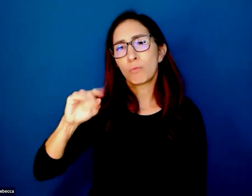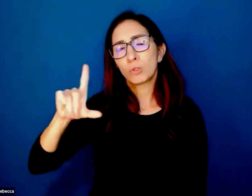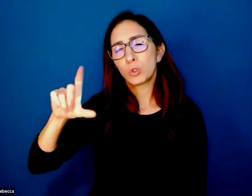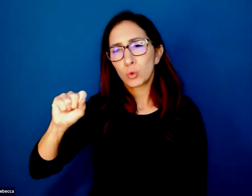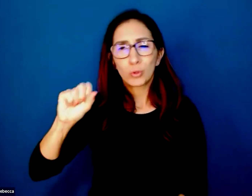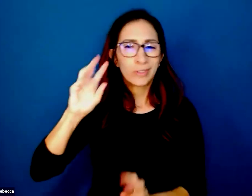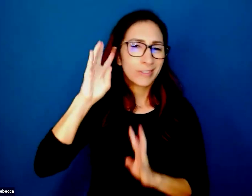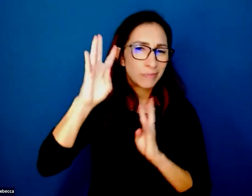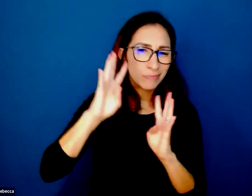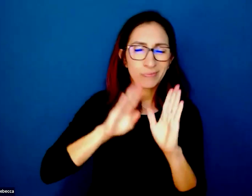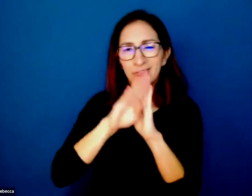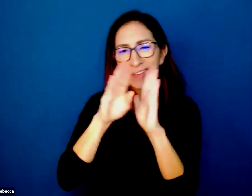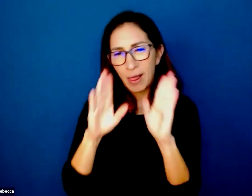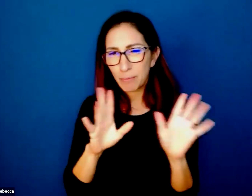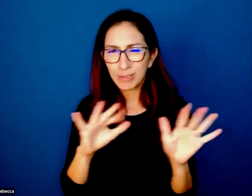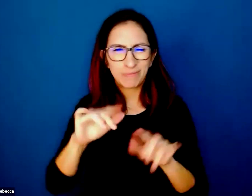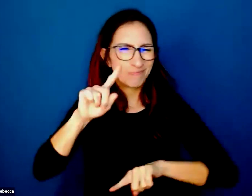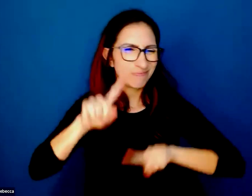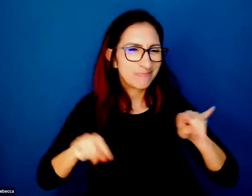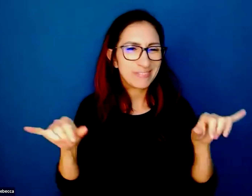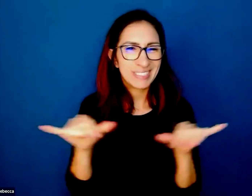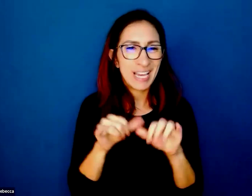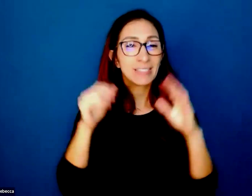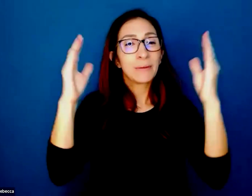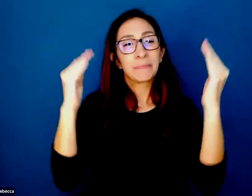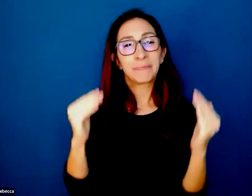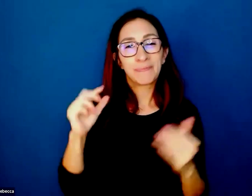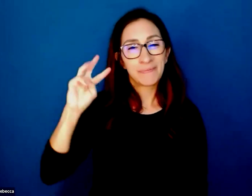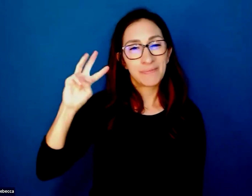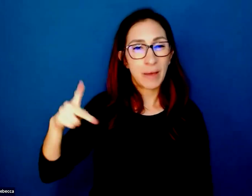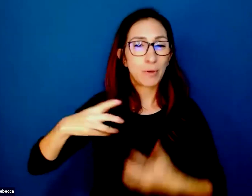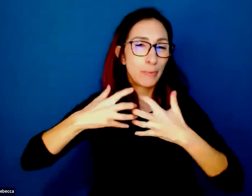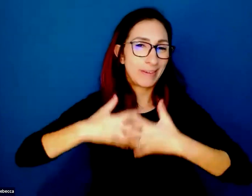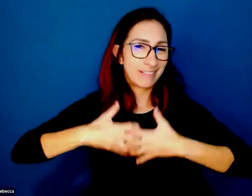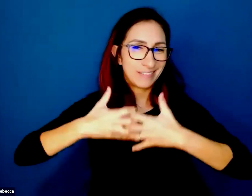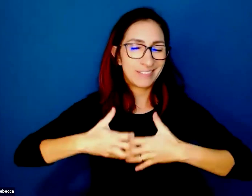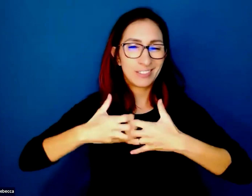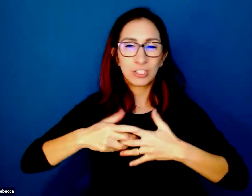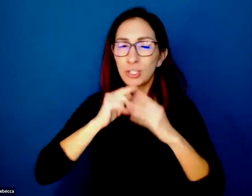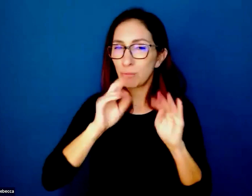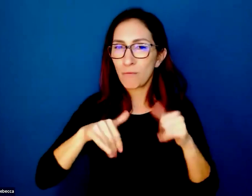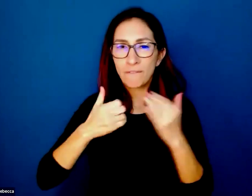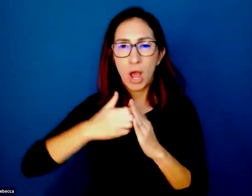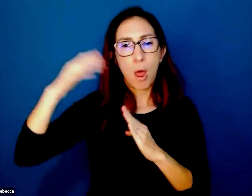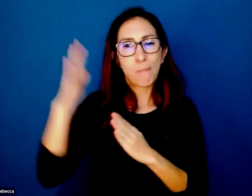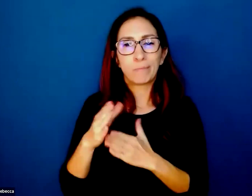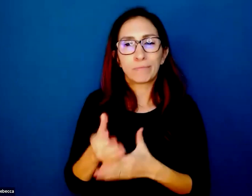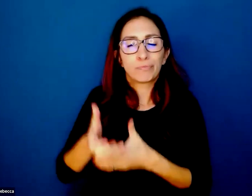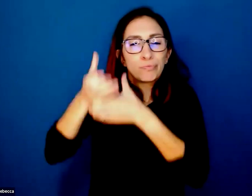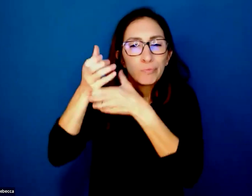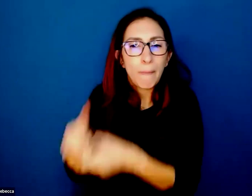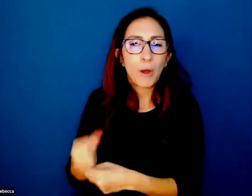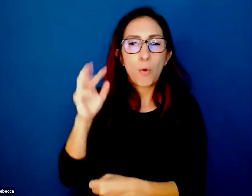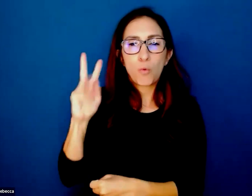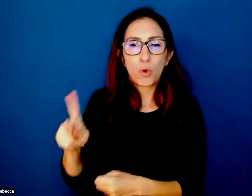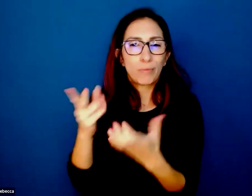WP Engine. WP Engine provides the most relied upon and trusted WordPress products for businesses, brands, and agencies